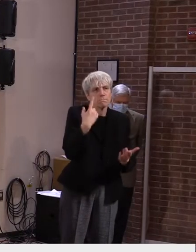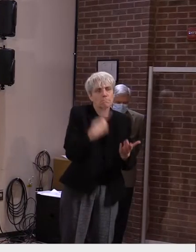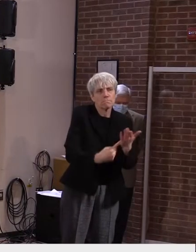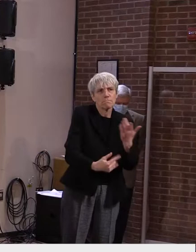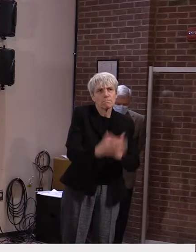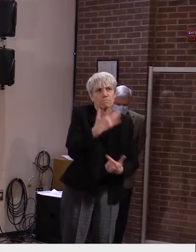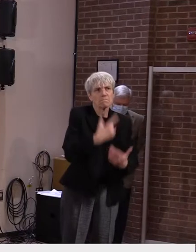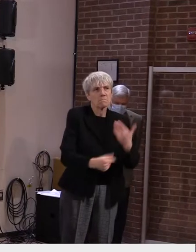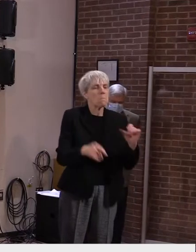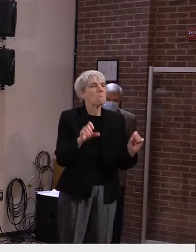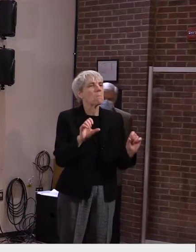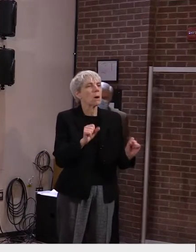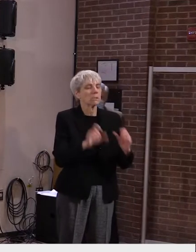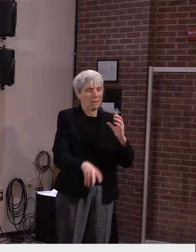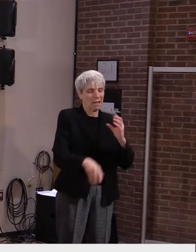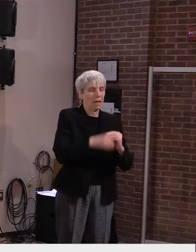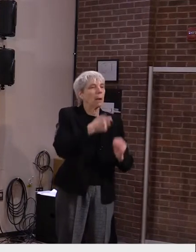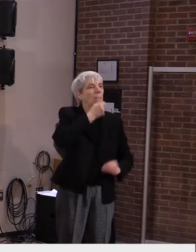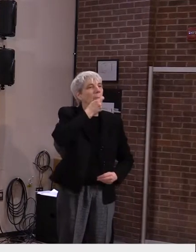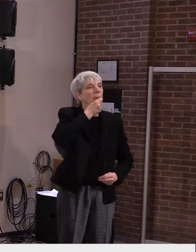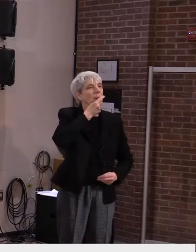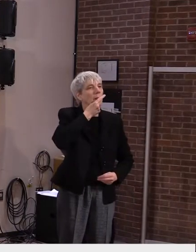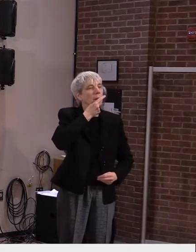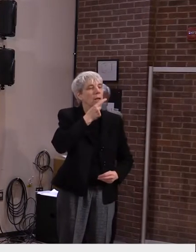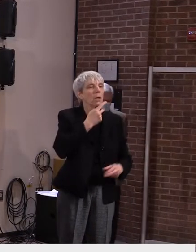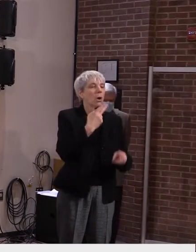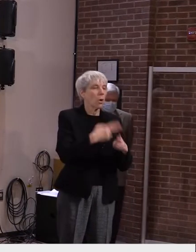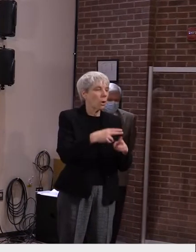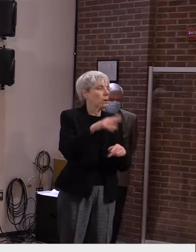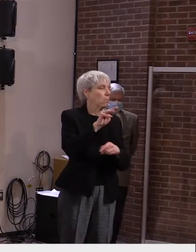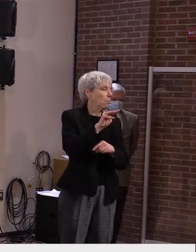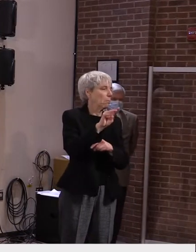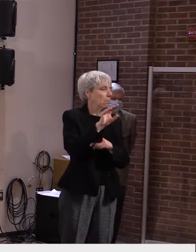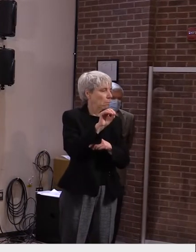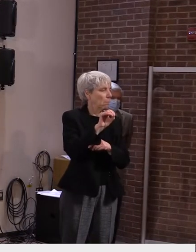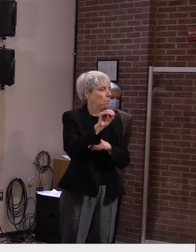a pill to treat COVID called molnupiravir.